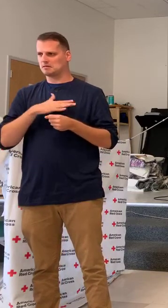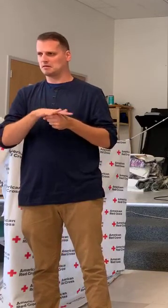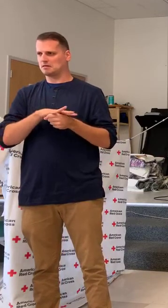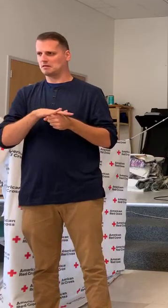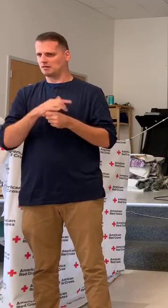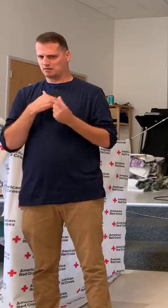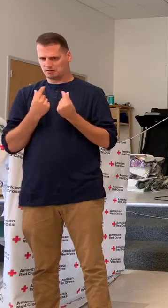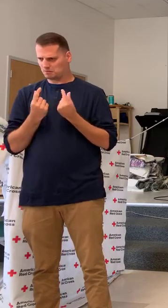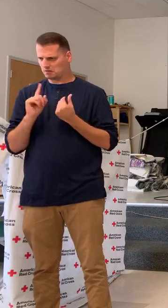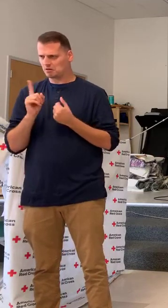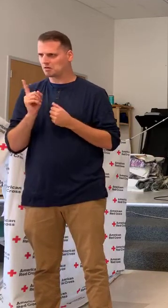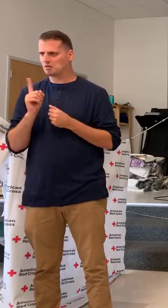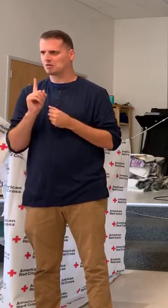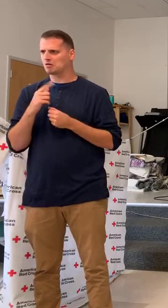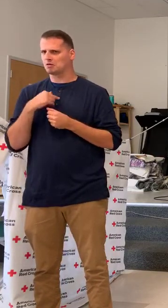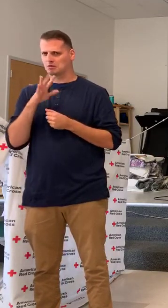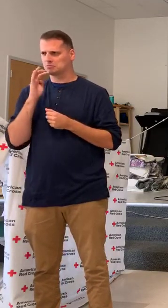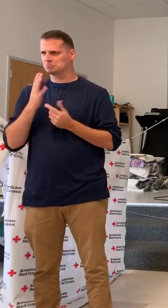I at? So that I can tell